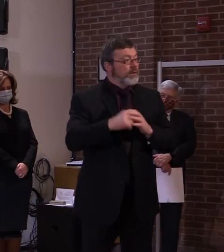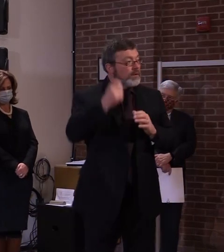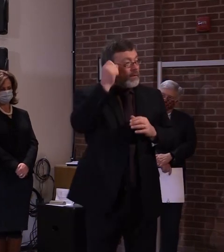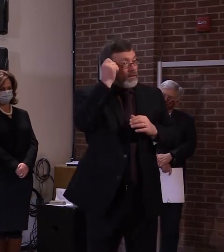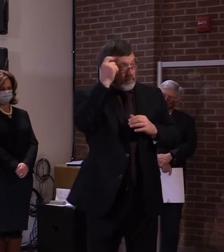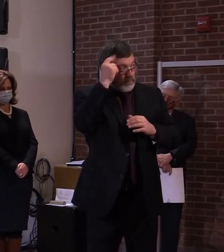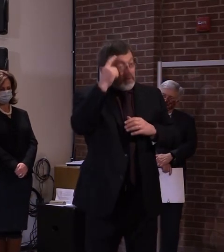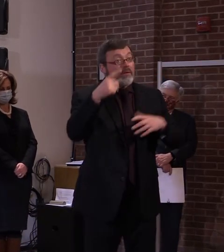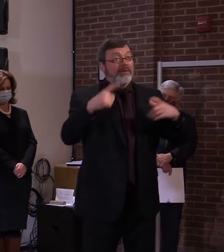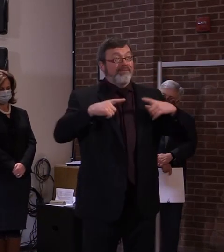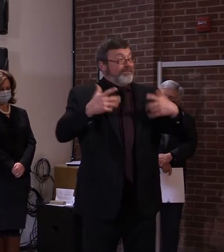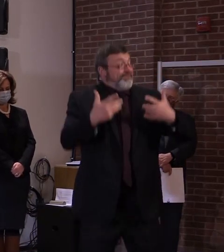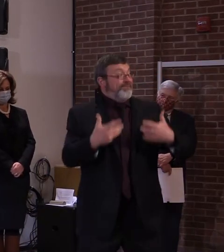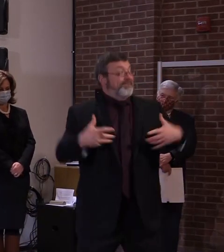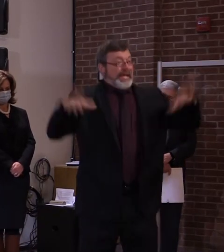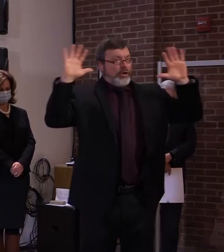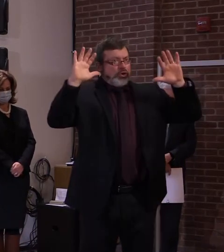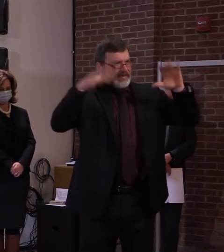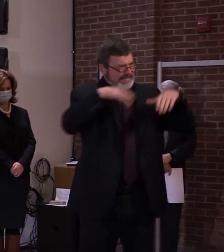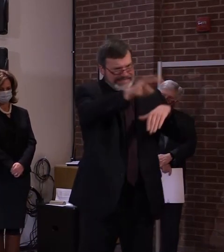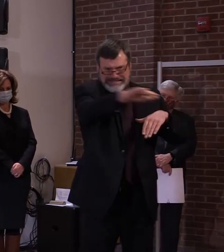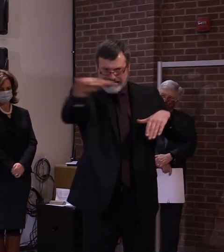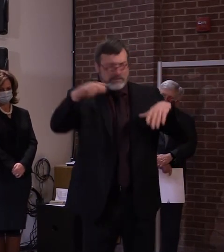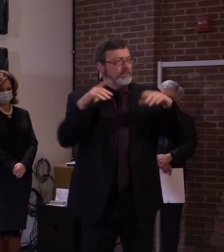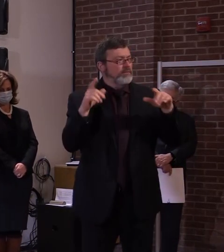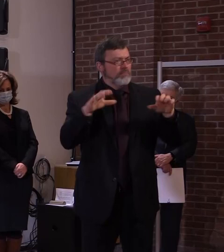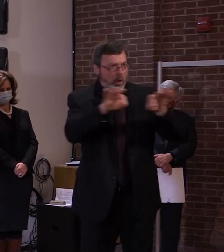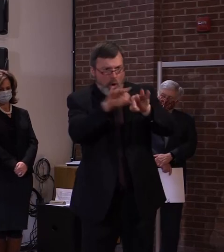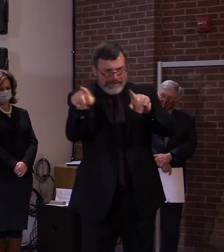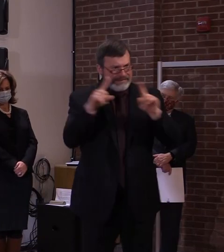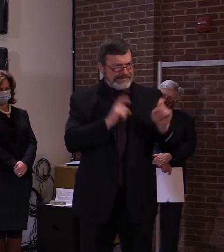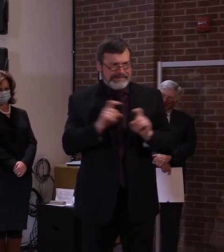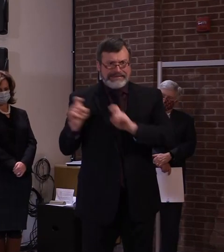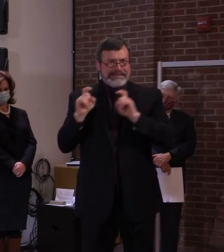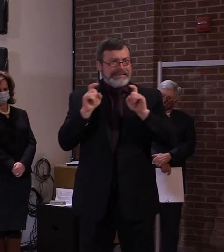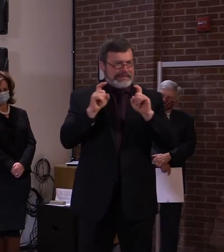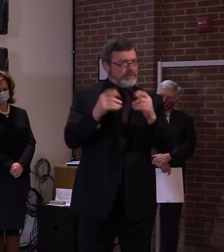scheduling large testing clinics during the first week of January.